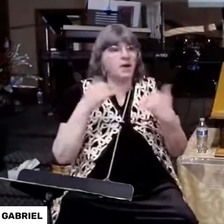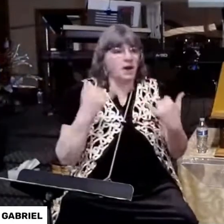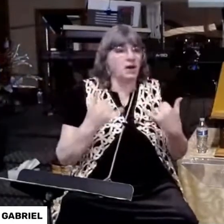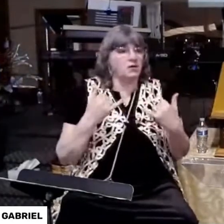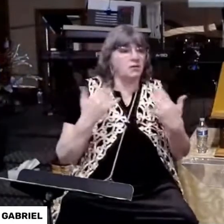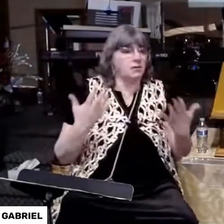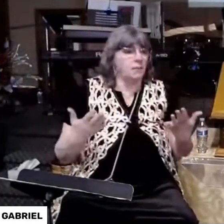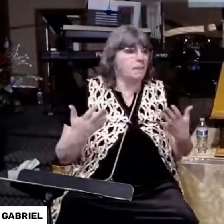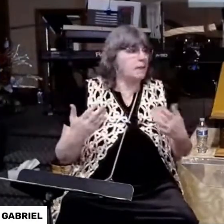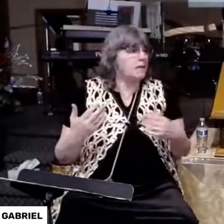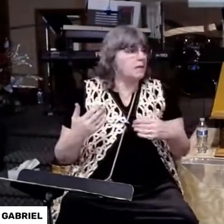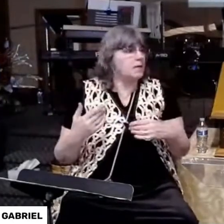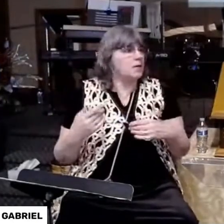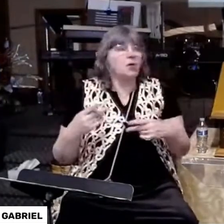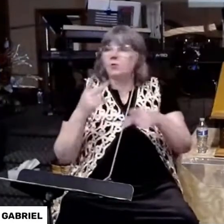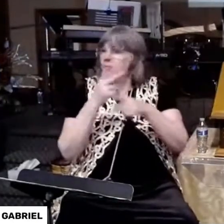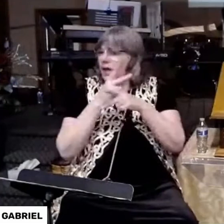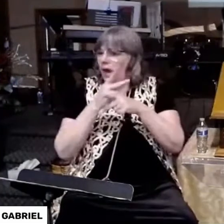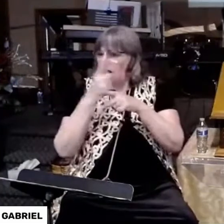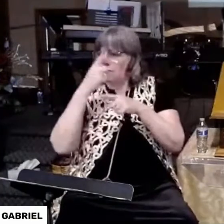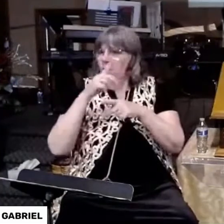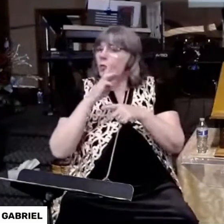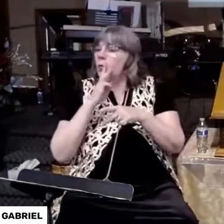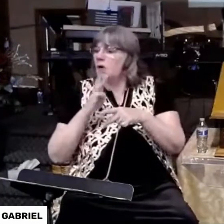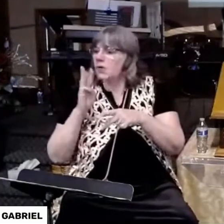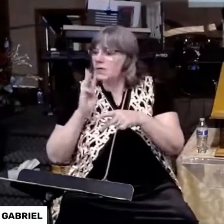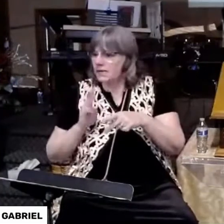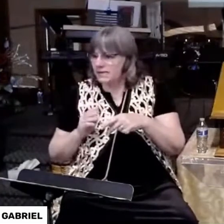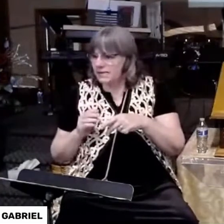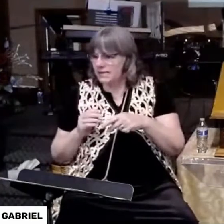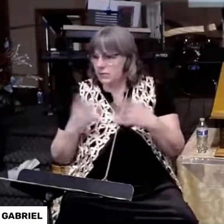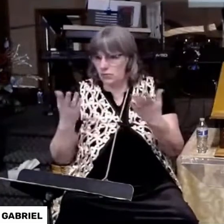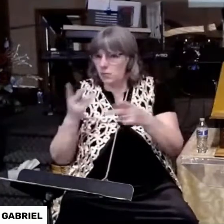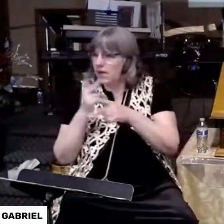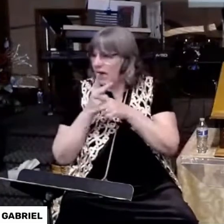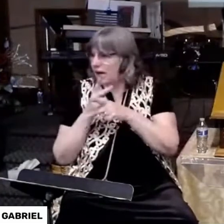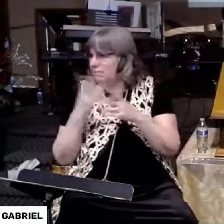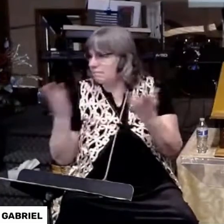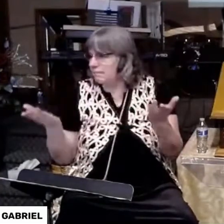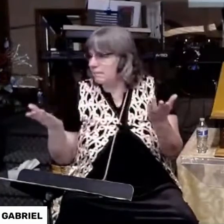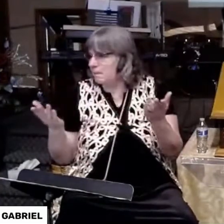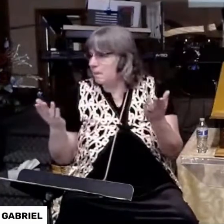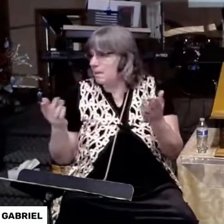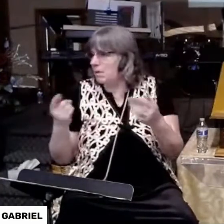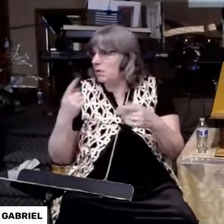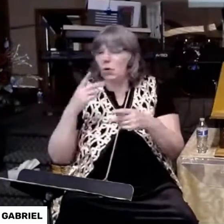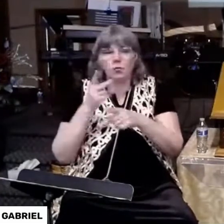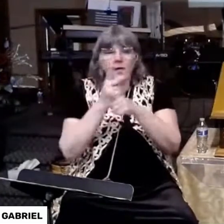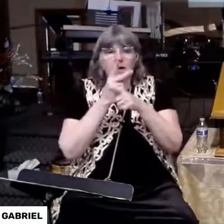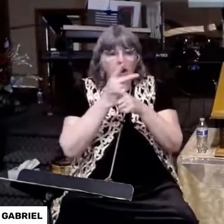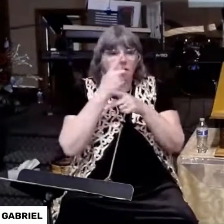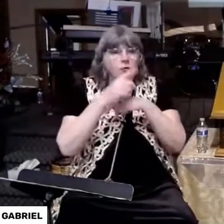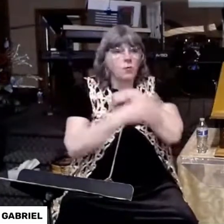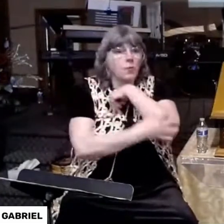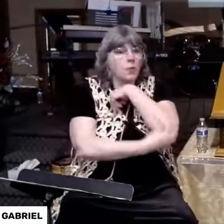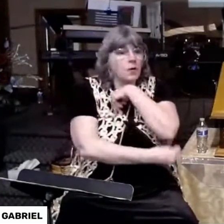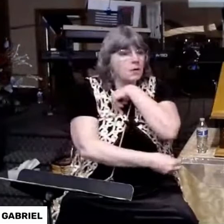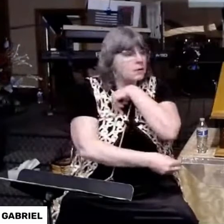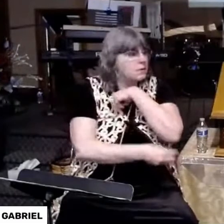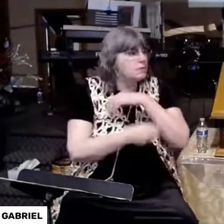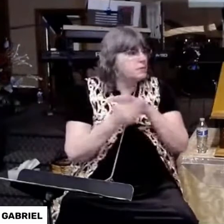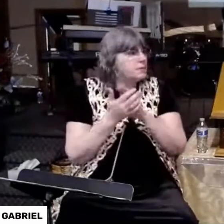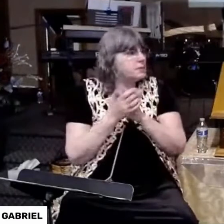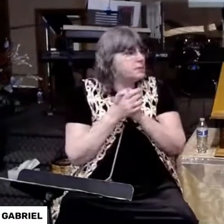But basically, the whole idea of the person between the, about the orphan, the poor, I